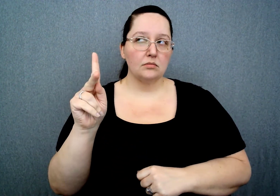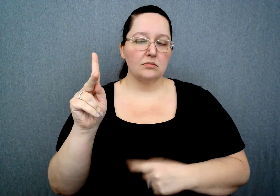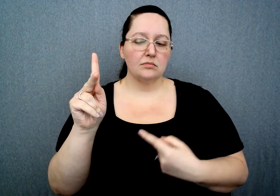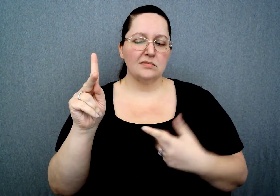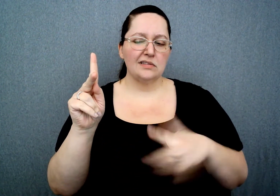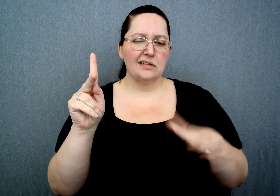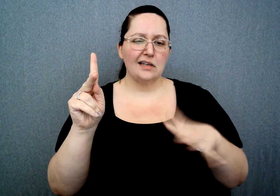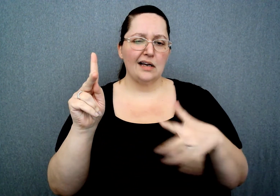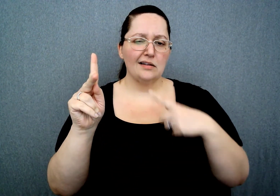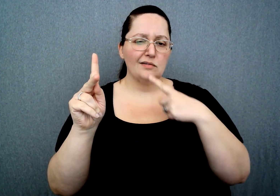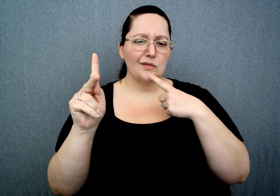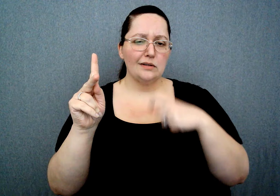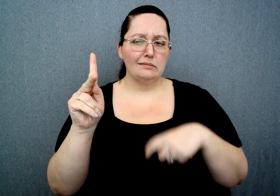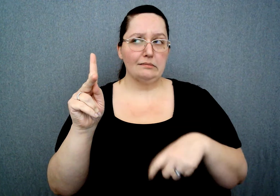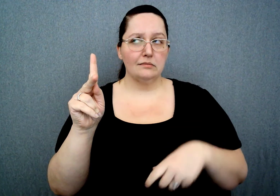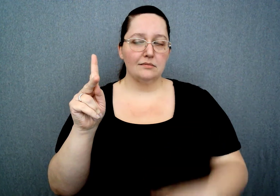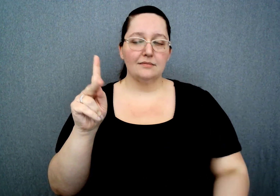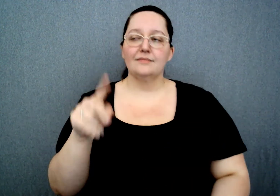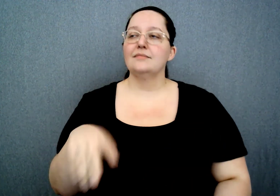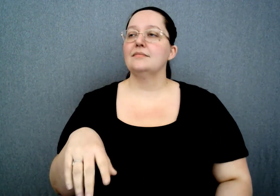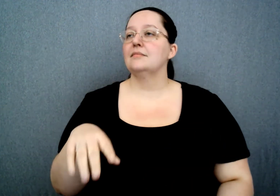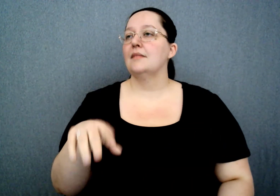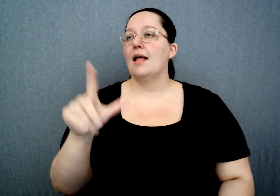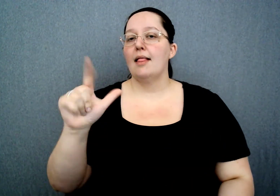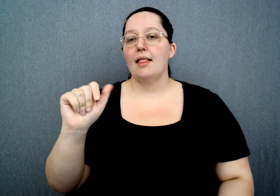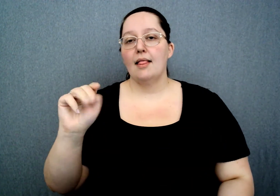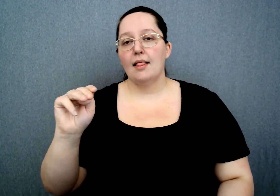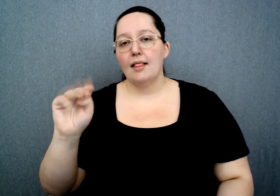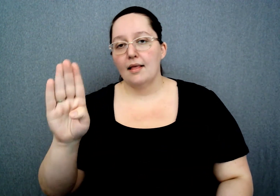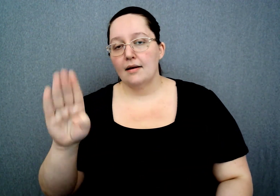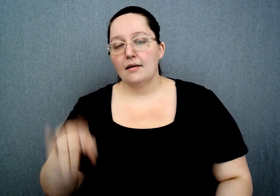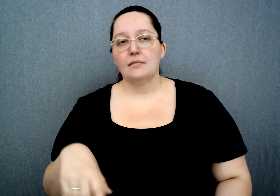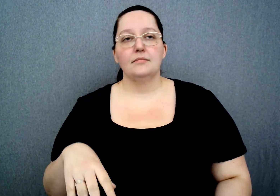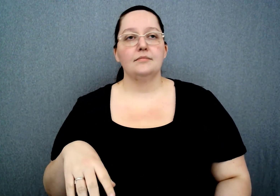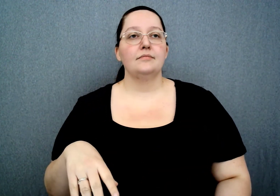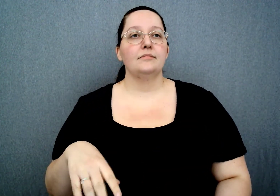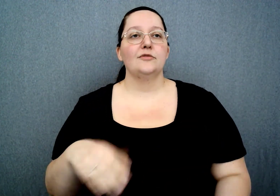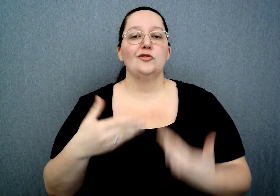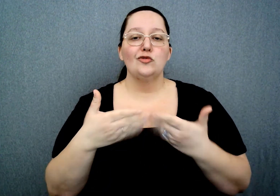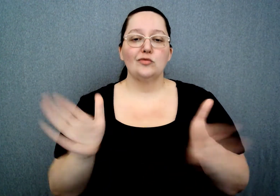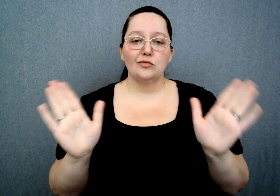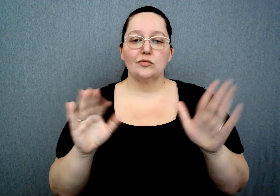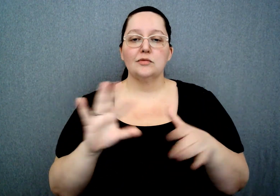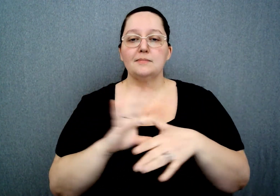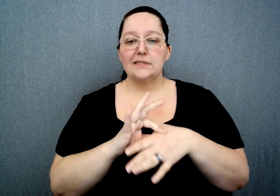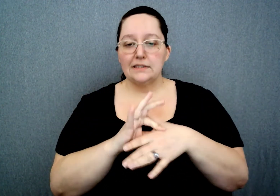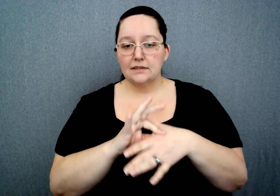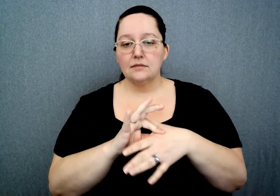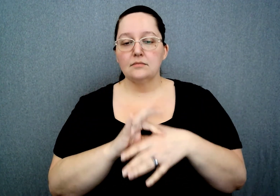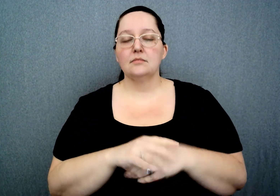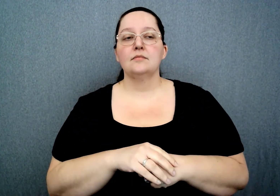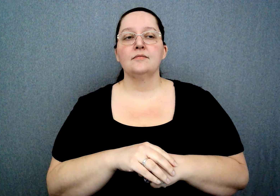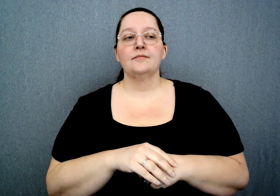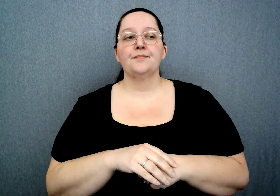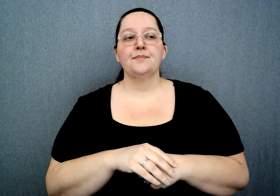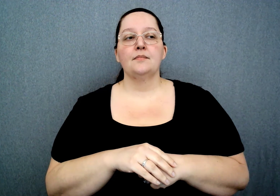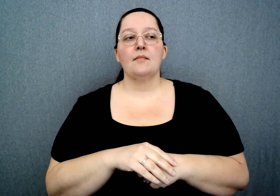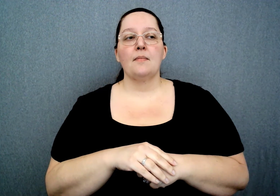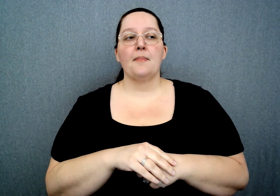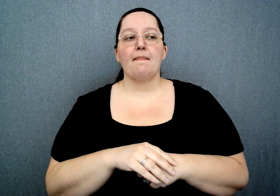pork, that's kind of a red meat. Pinkish meat. Lamb, general meat. This sign works for